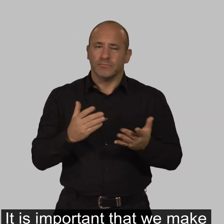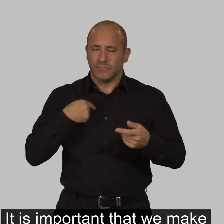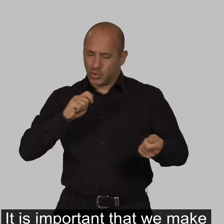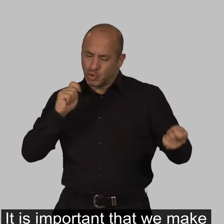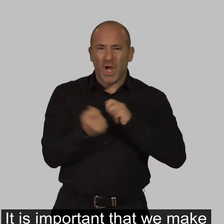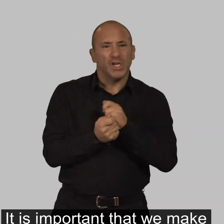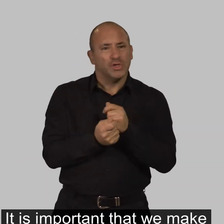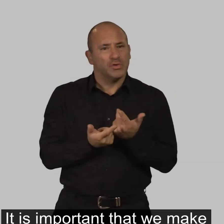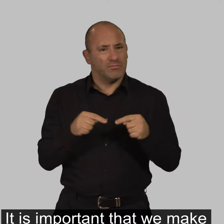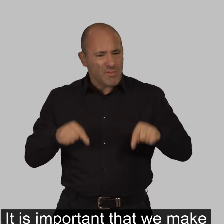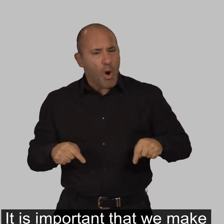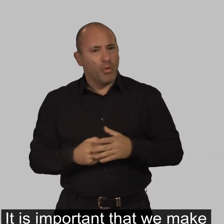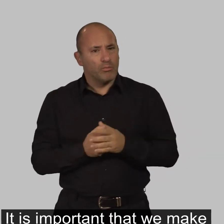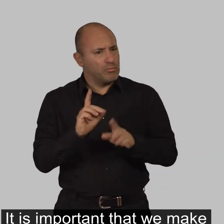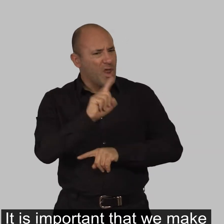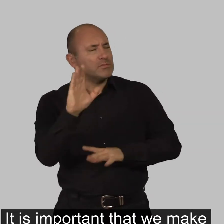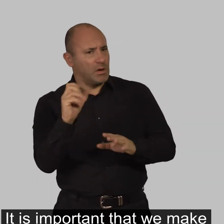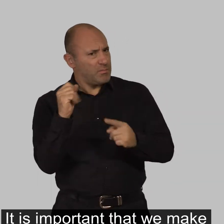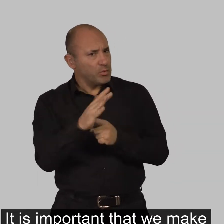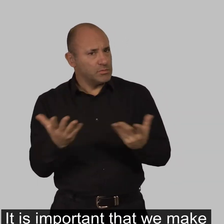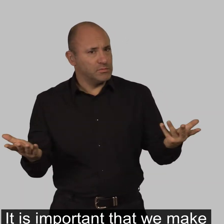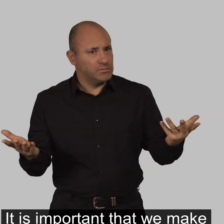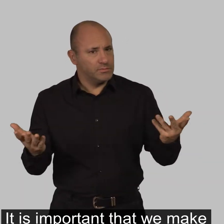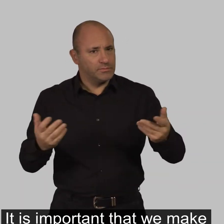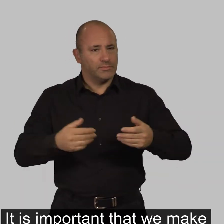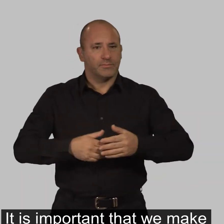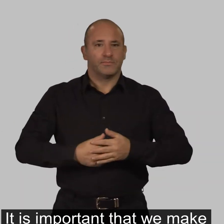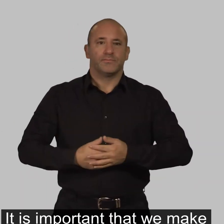It is important that we make a change now, not later.